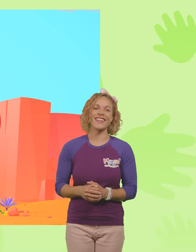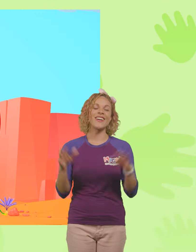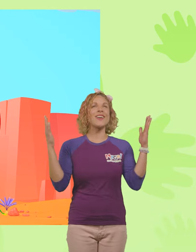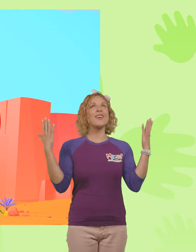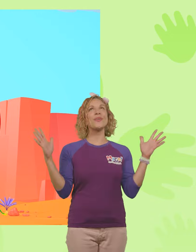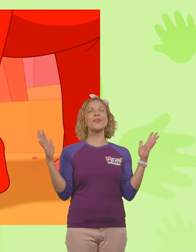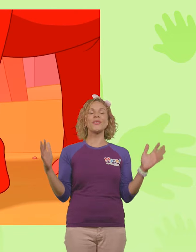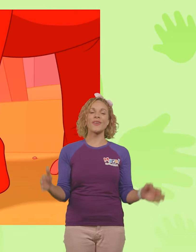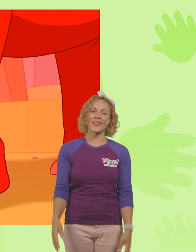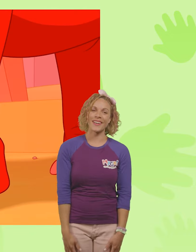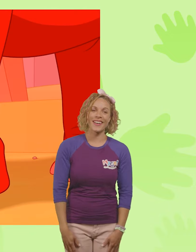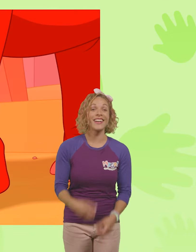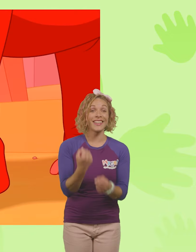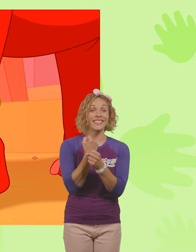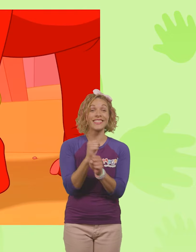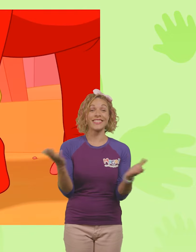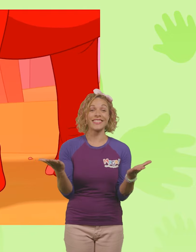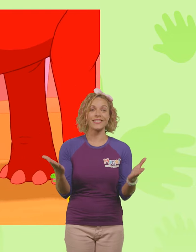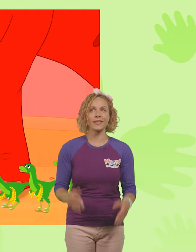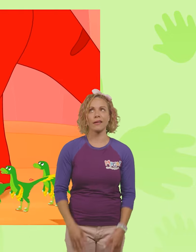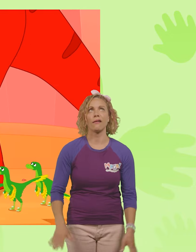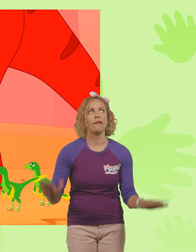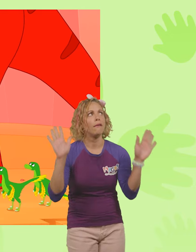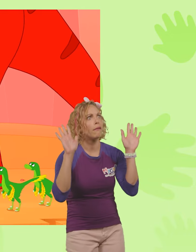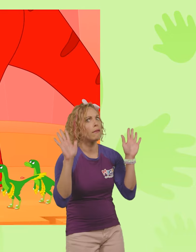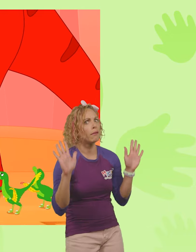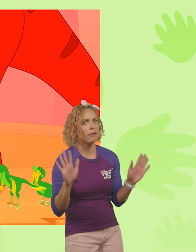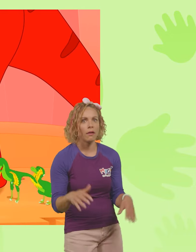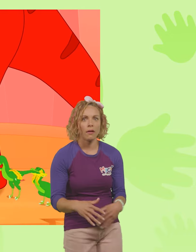Ooh, we're safe here. Great.